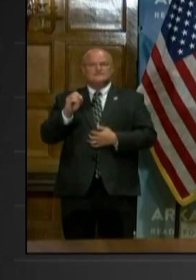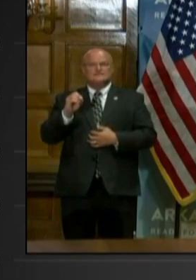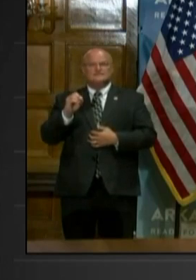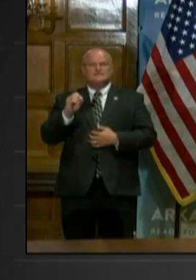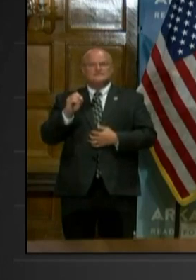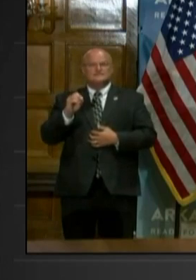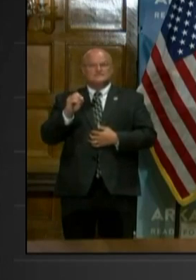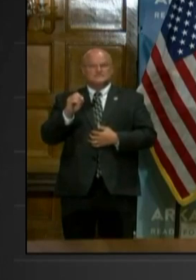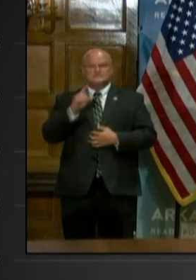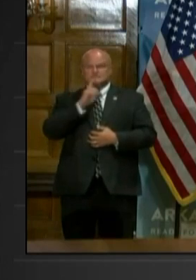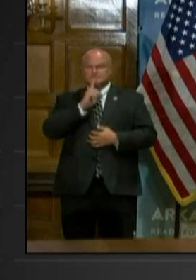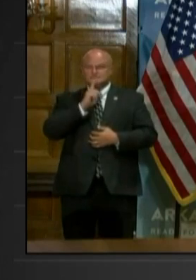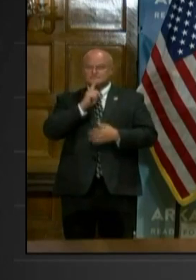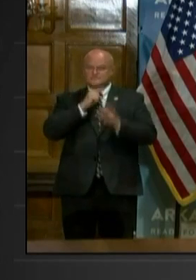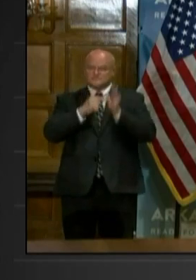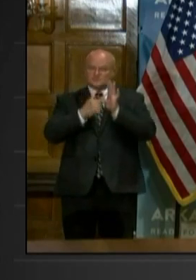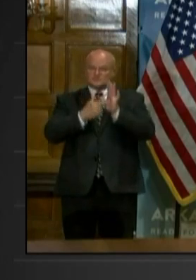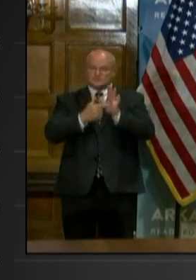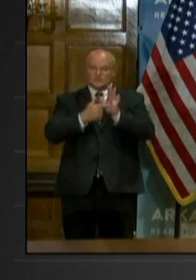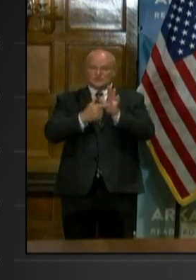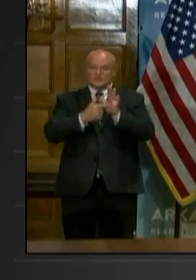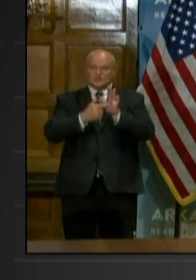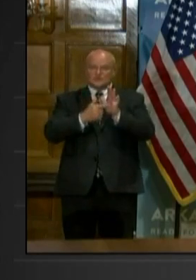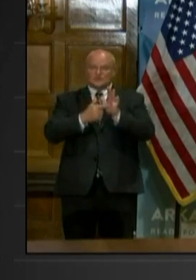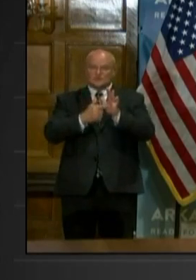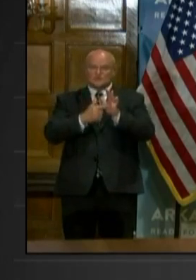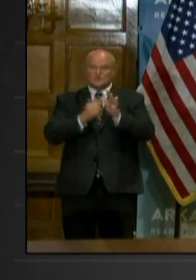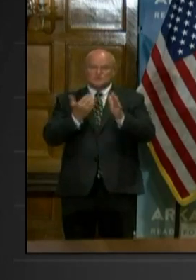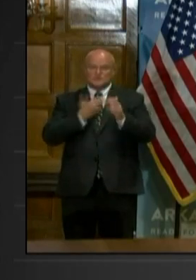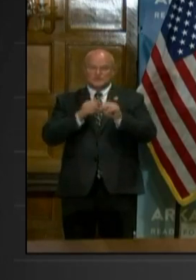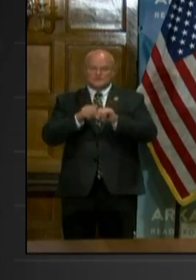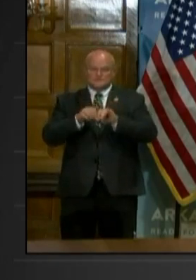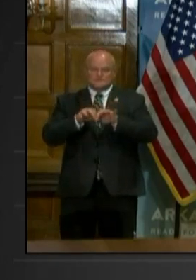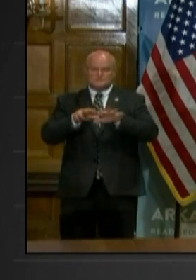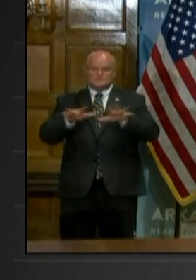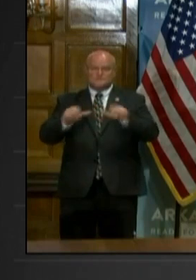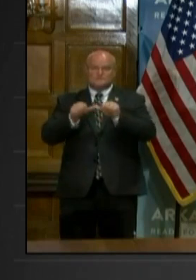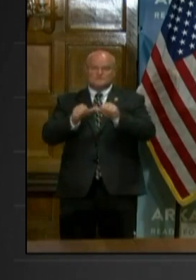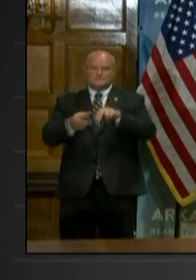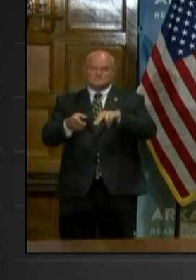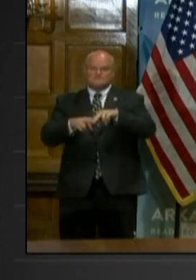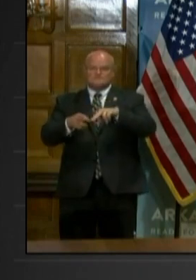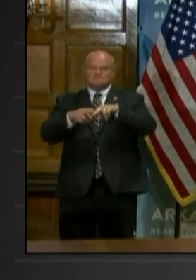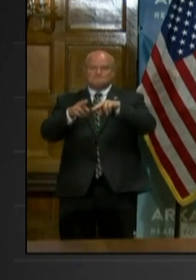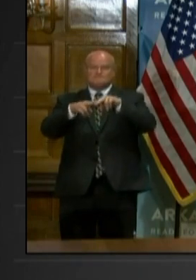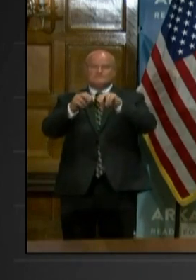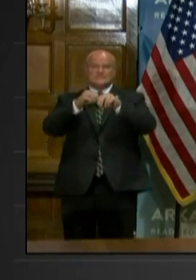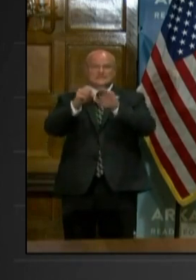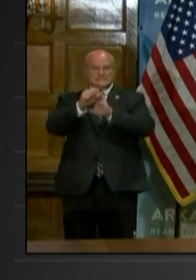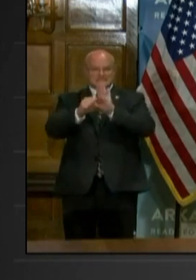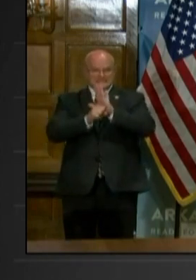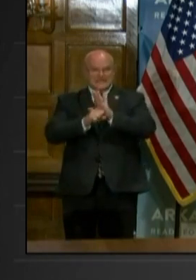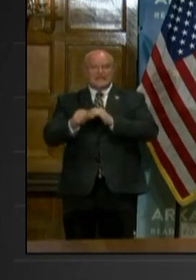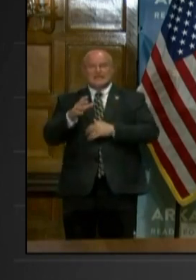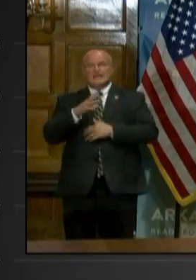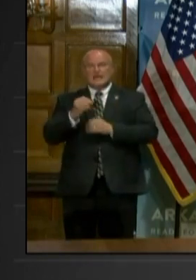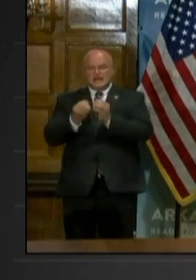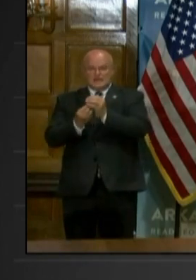it certainly shows that our spread has continued in a number of areas of our state. And then the